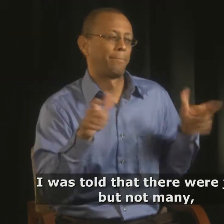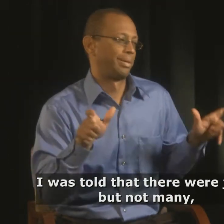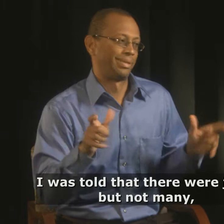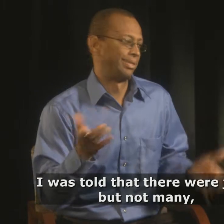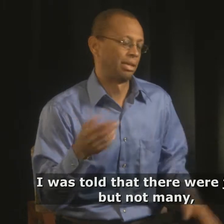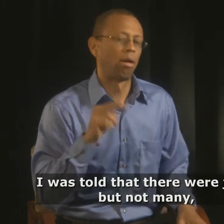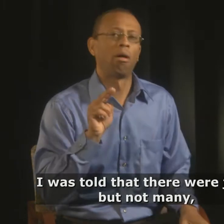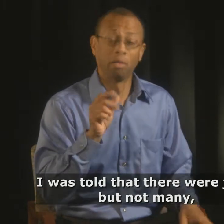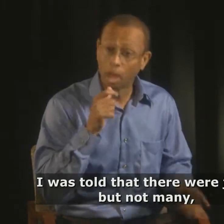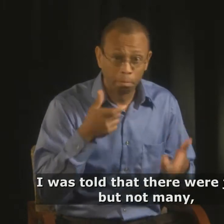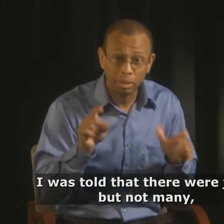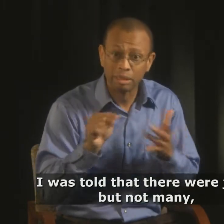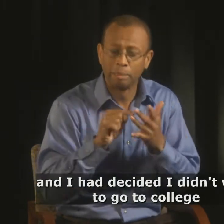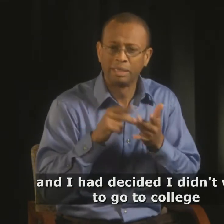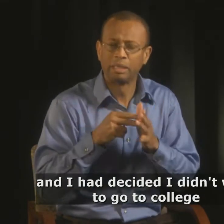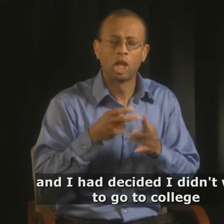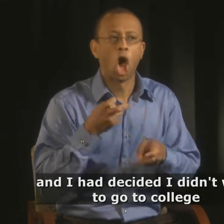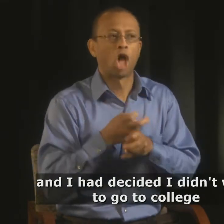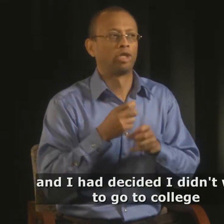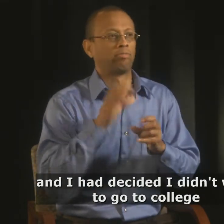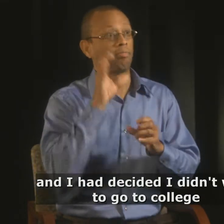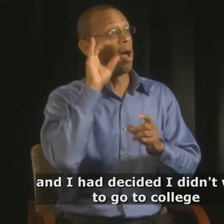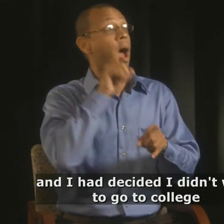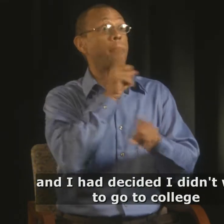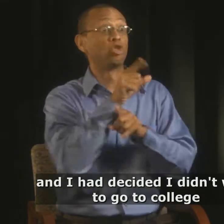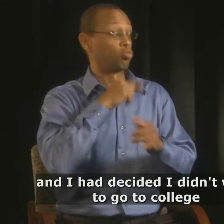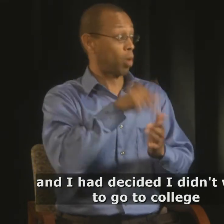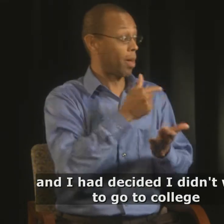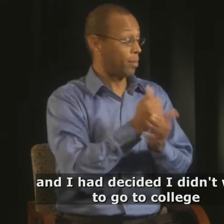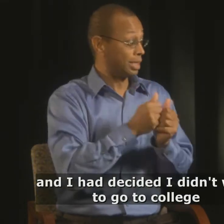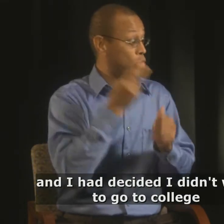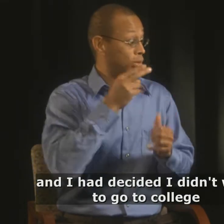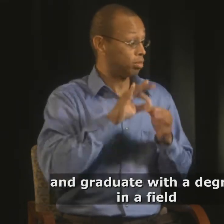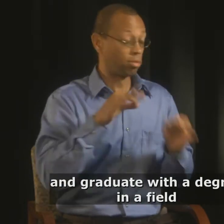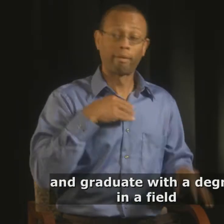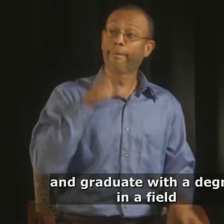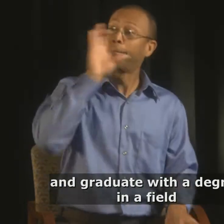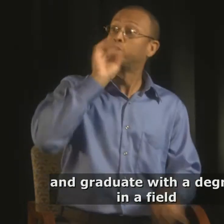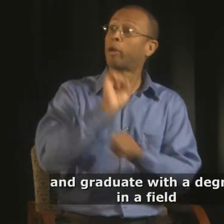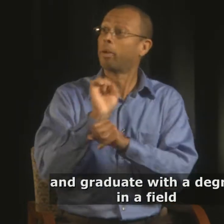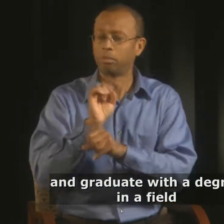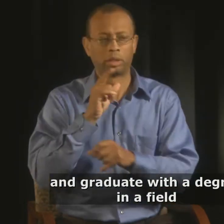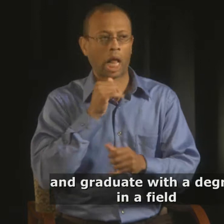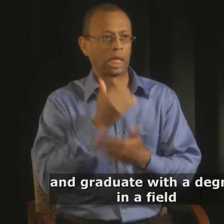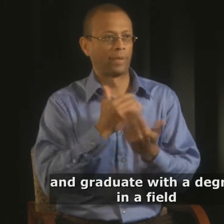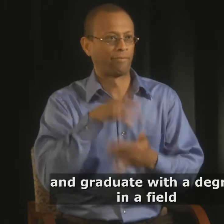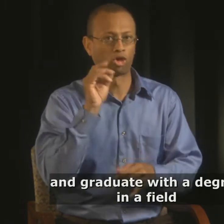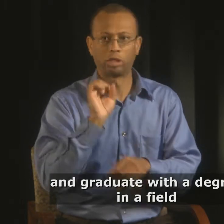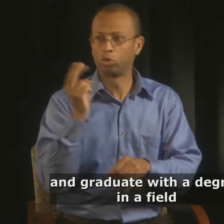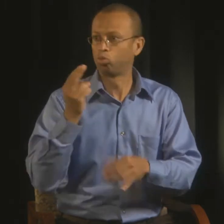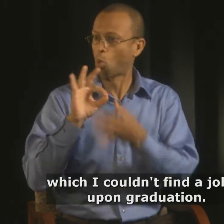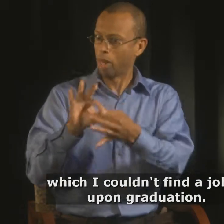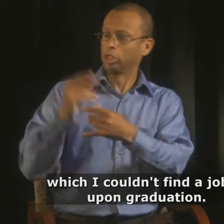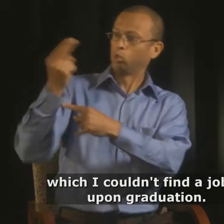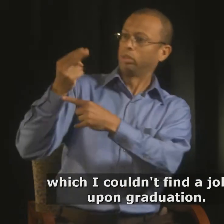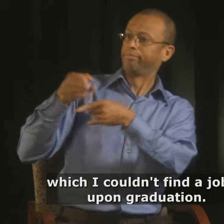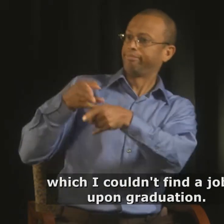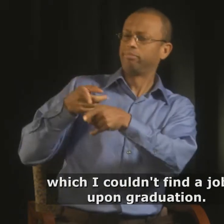but not many. And I had decided I didn't want to go to college and graduate with a degree in a field which I couldn't find a job